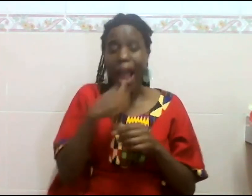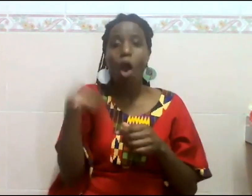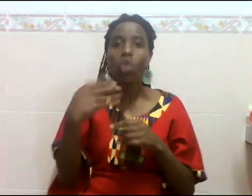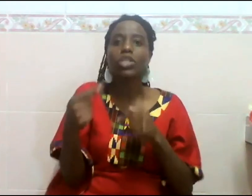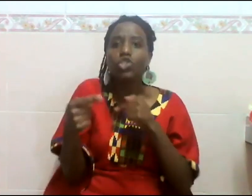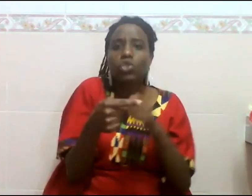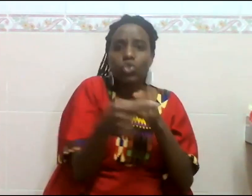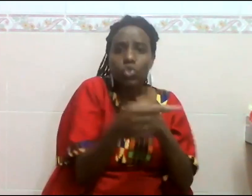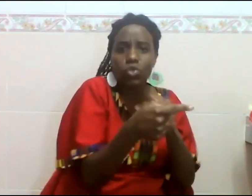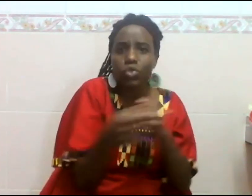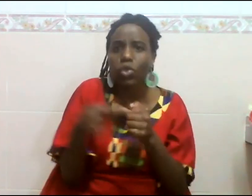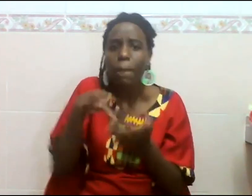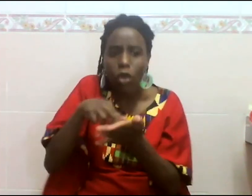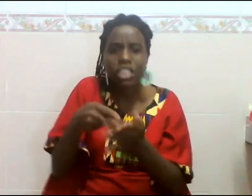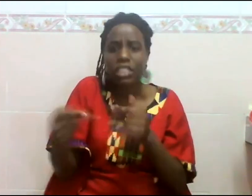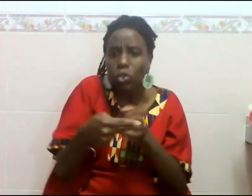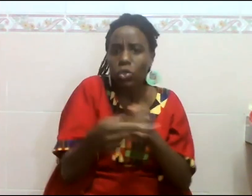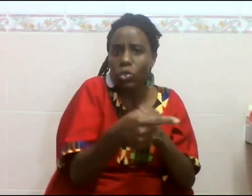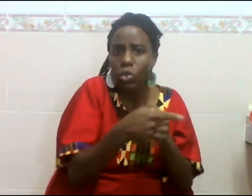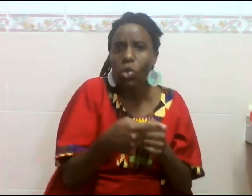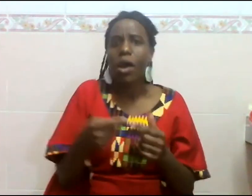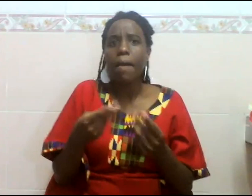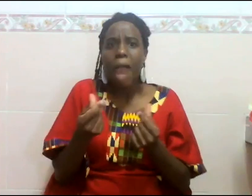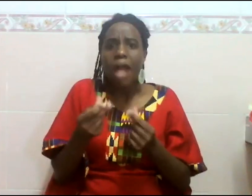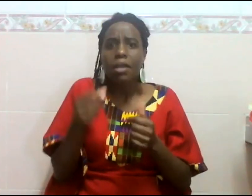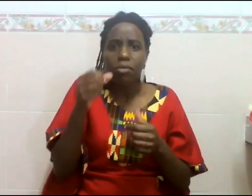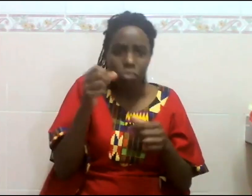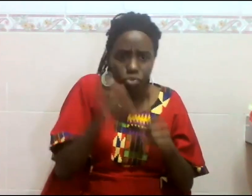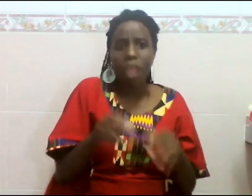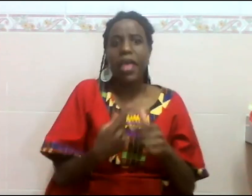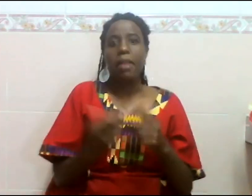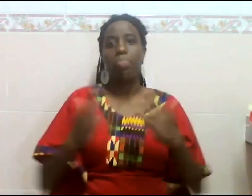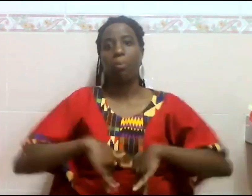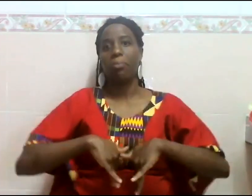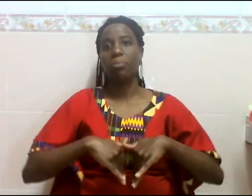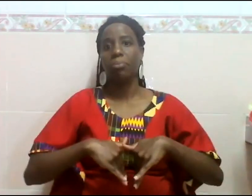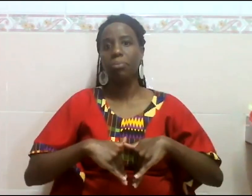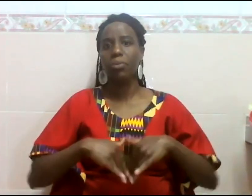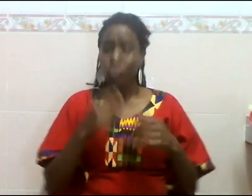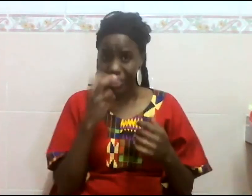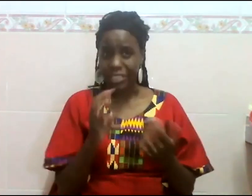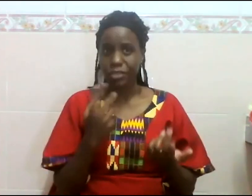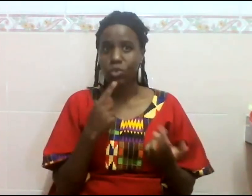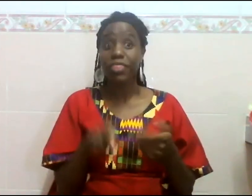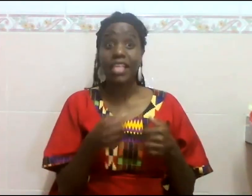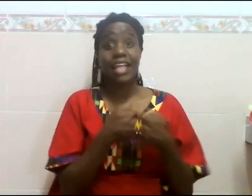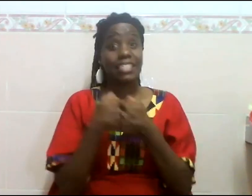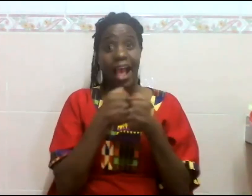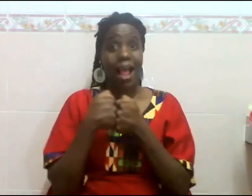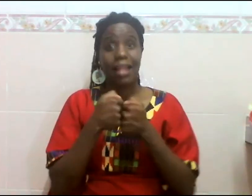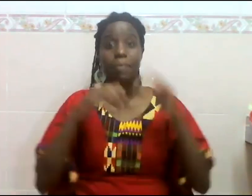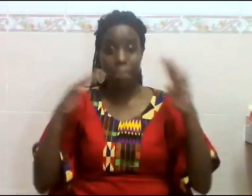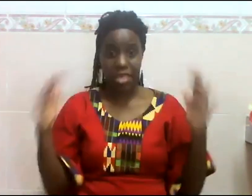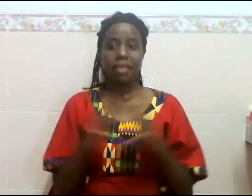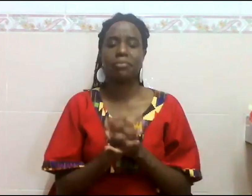And it is, you're in the continent and you're done after a few years. So, and this actually puts a